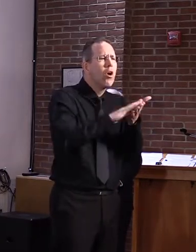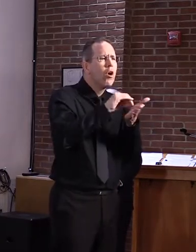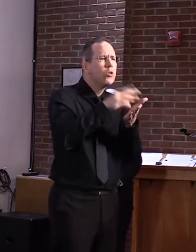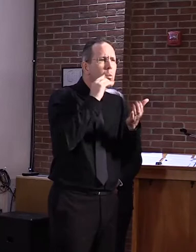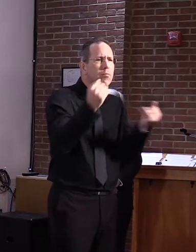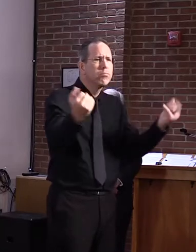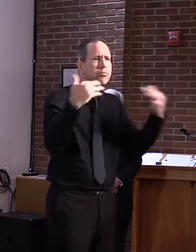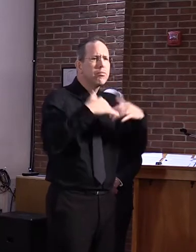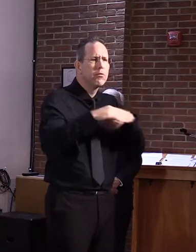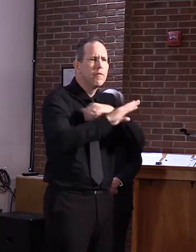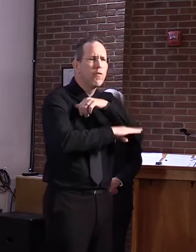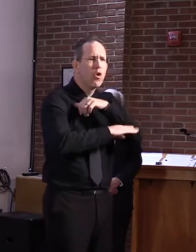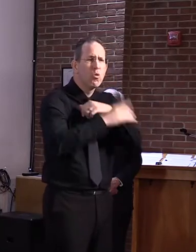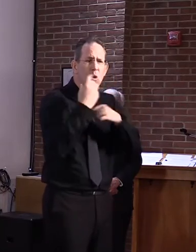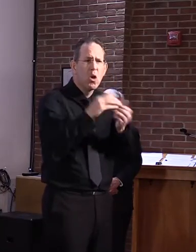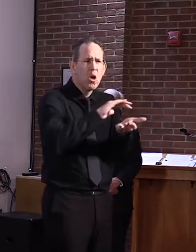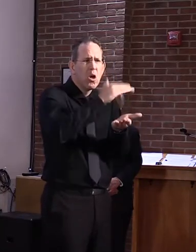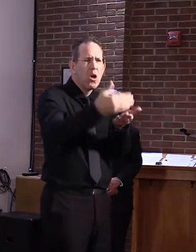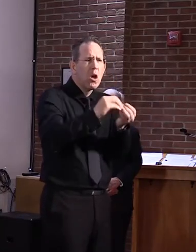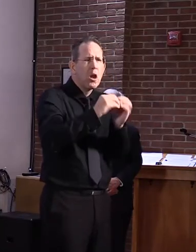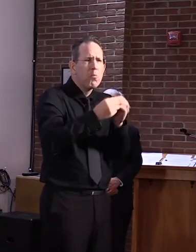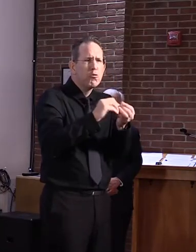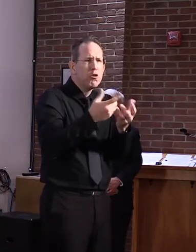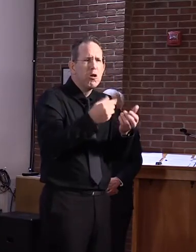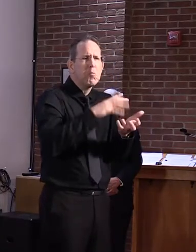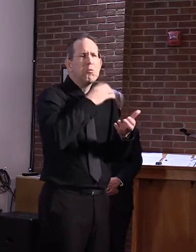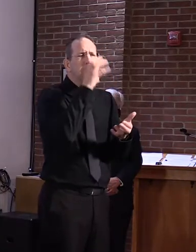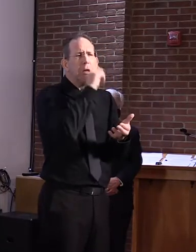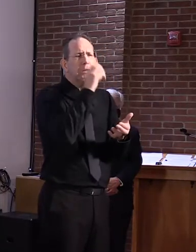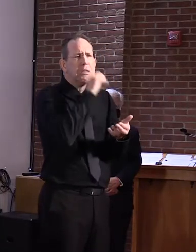I'll ask Rich Snyder to answer that.